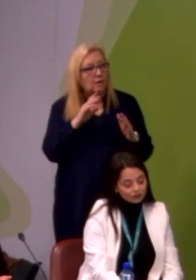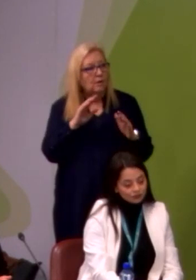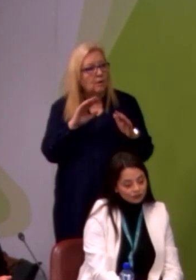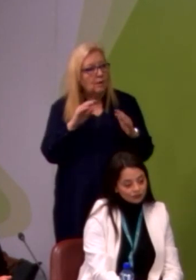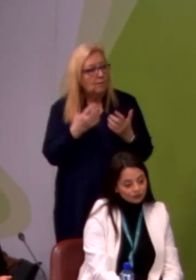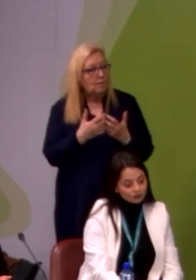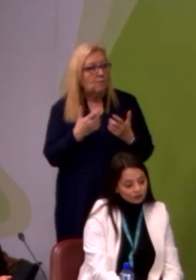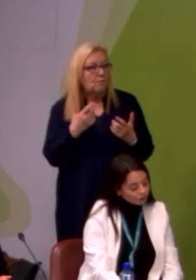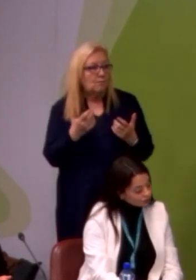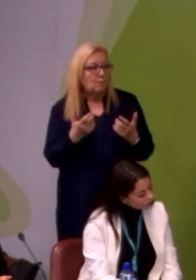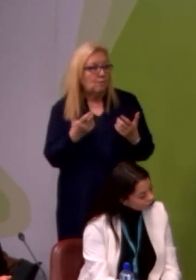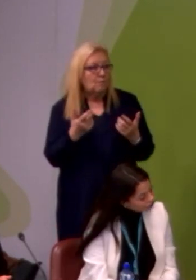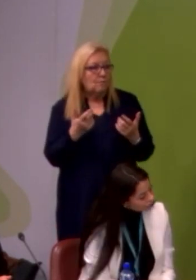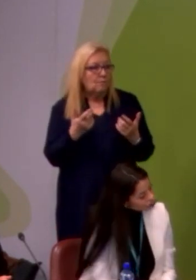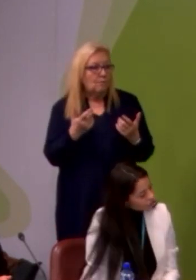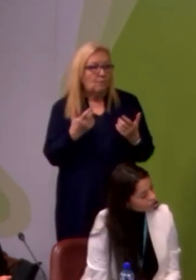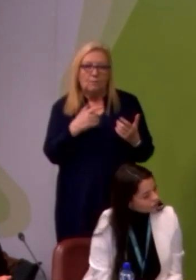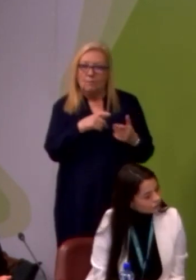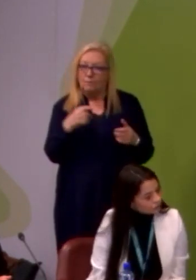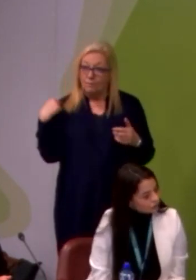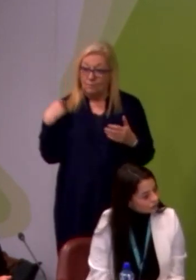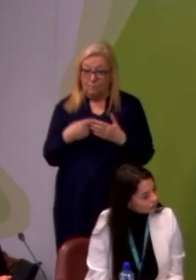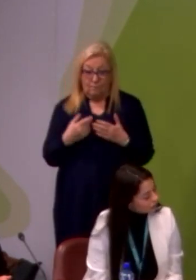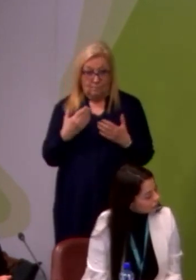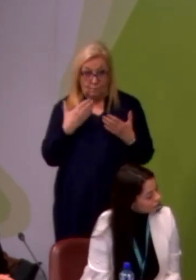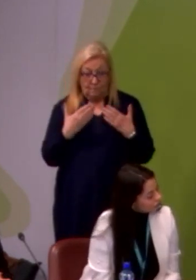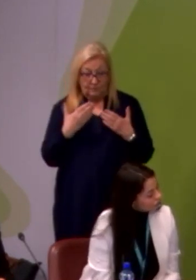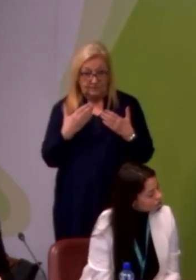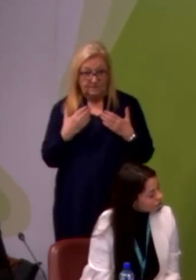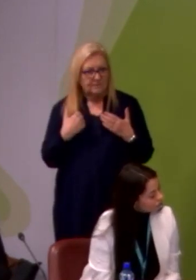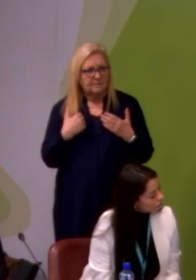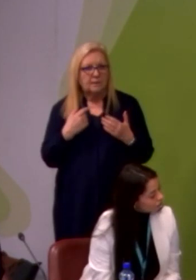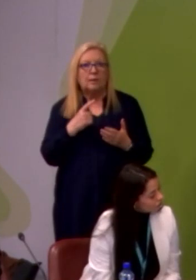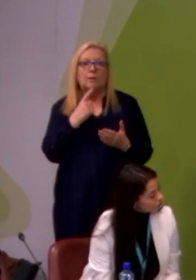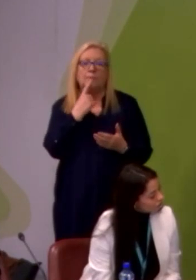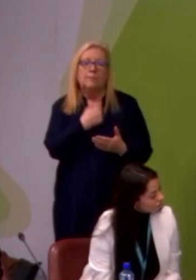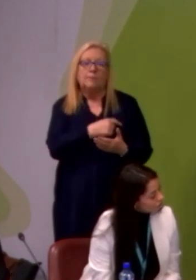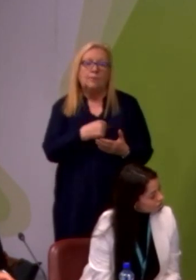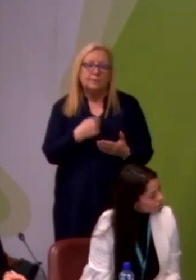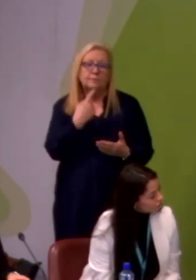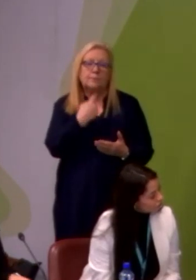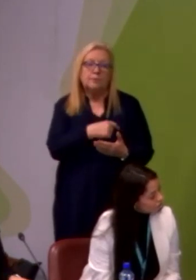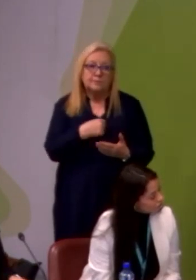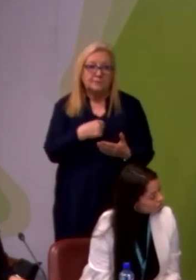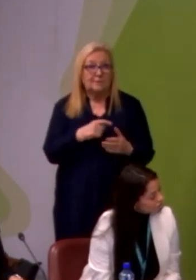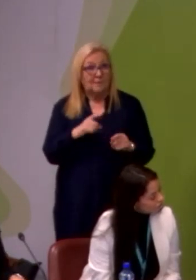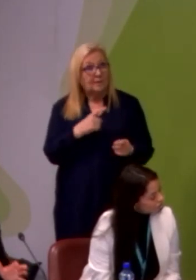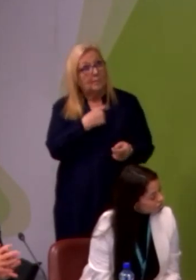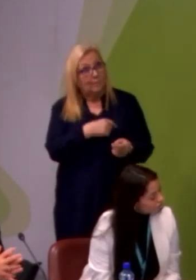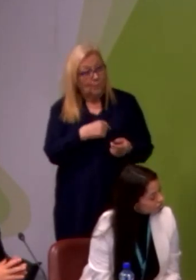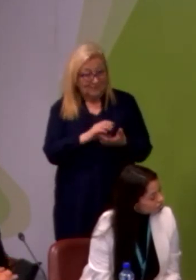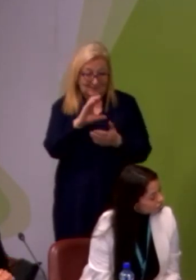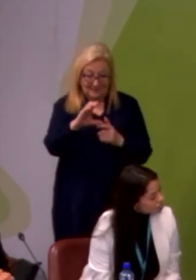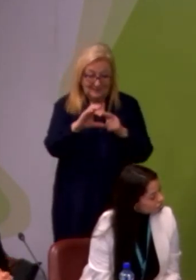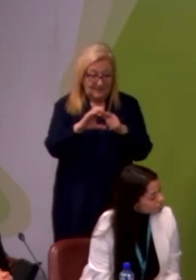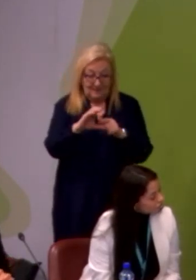how do the pledges that have been made at this conference, bear in mind that it's about 25% of what we really need for all